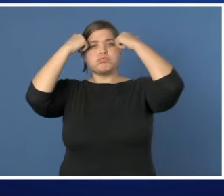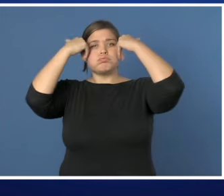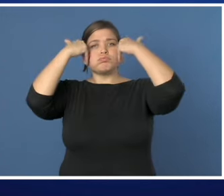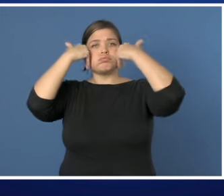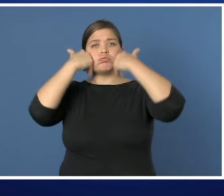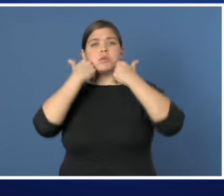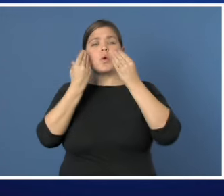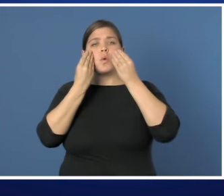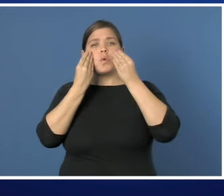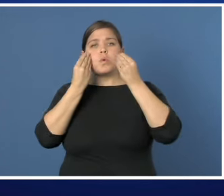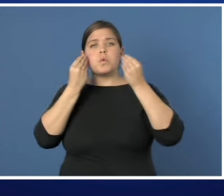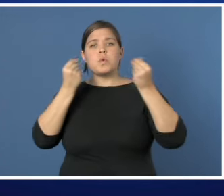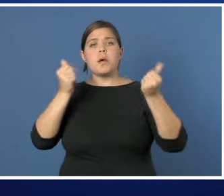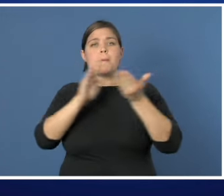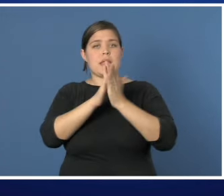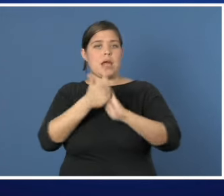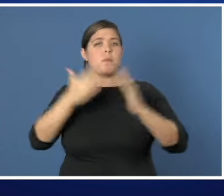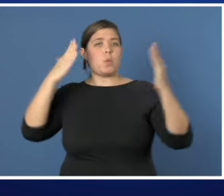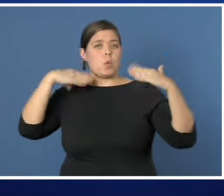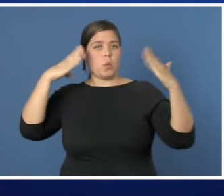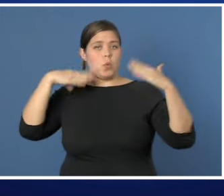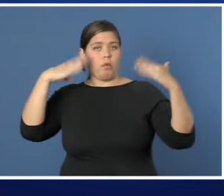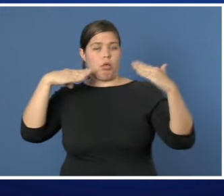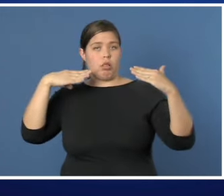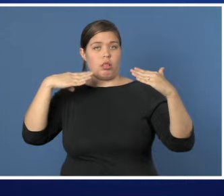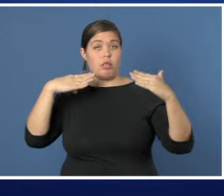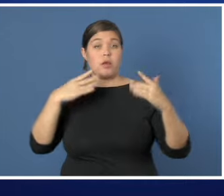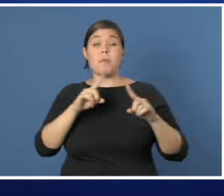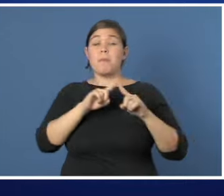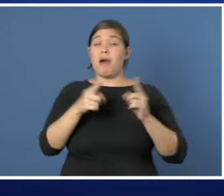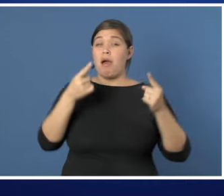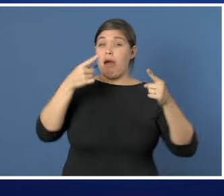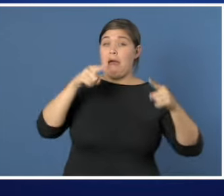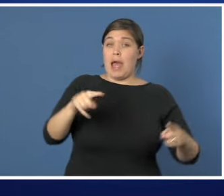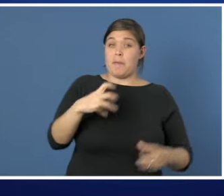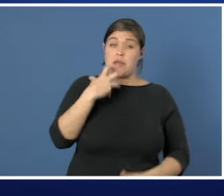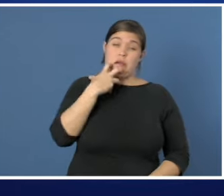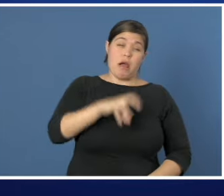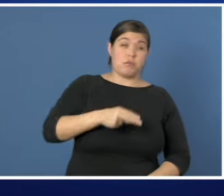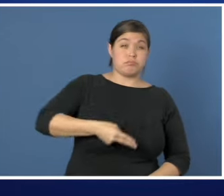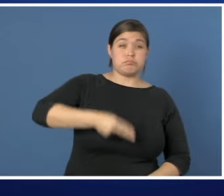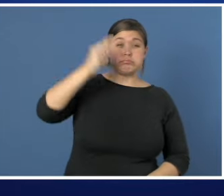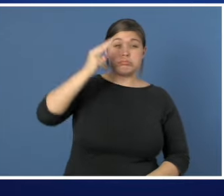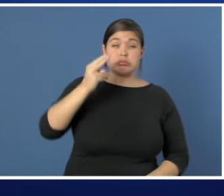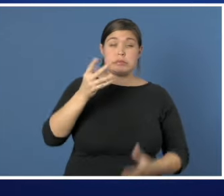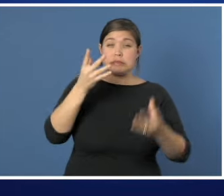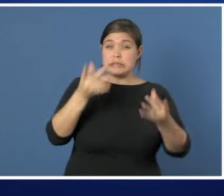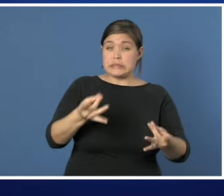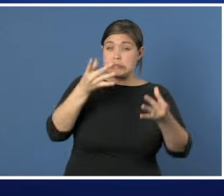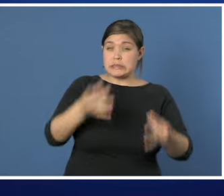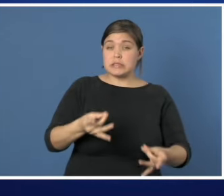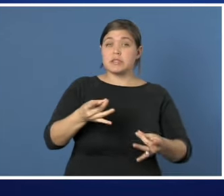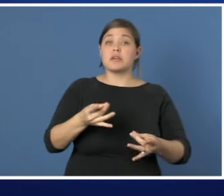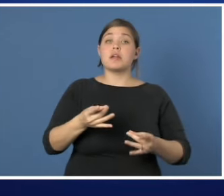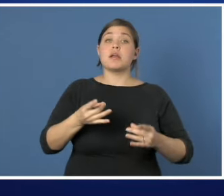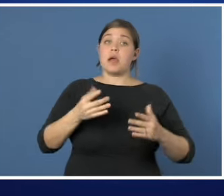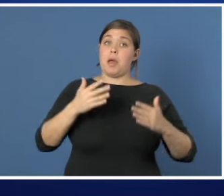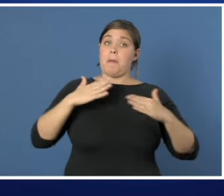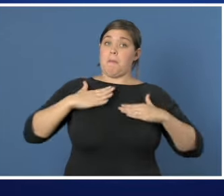that evaporates and cools the body. However, in extreme heat and high humidity,